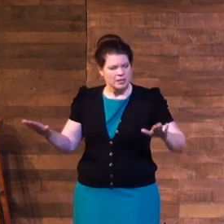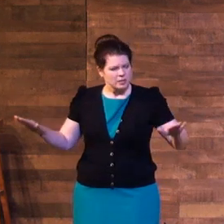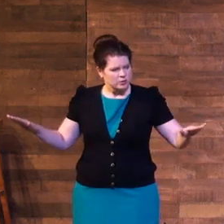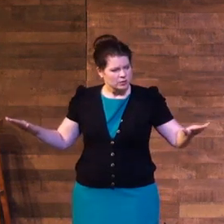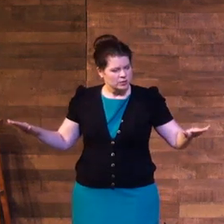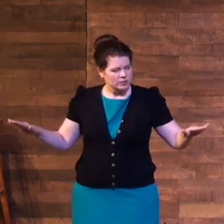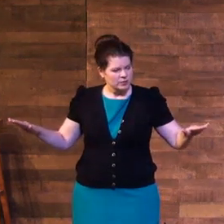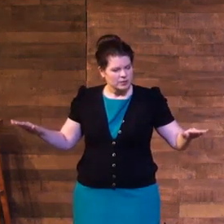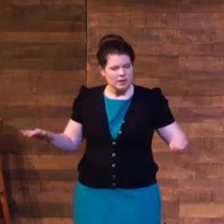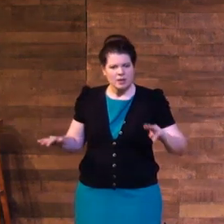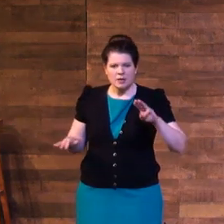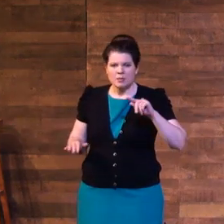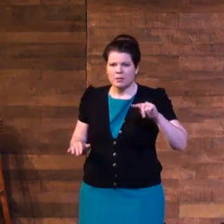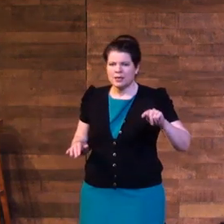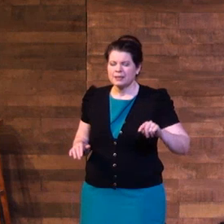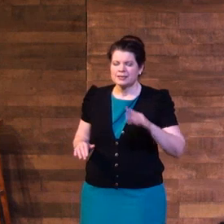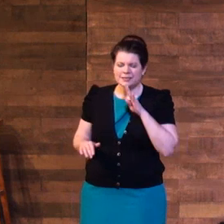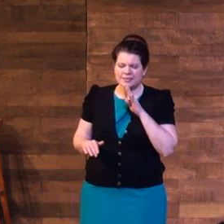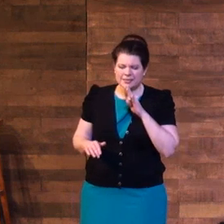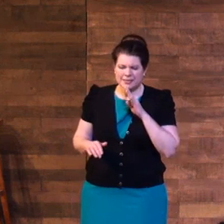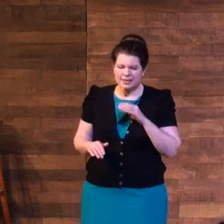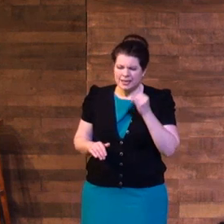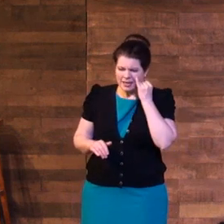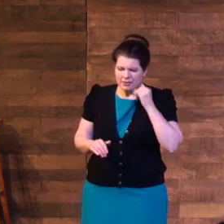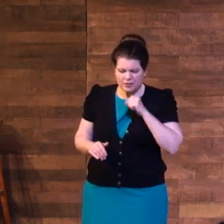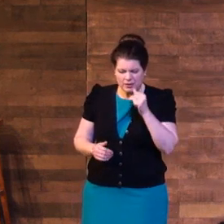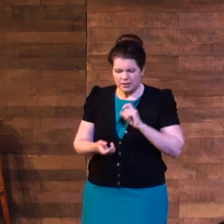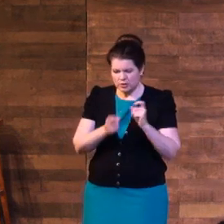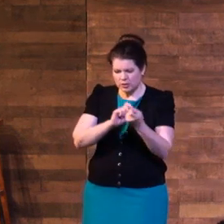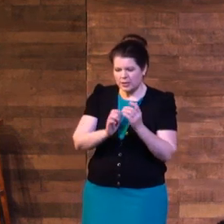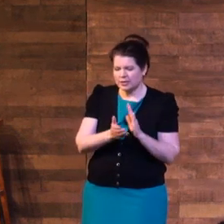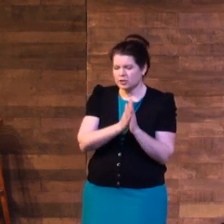"Truly I tell you, unless you change and become like little children, you'll never enter the kingdom of God."